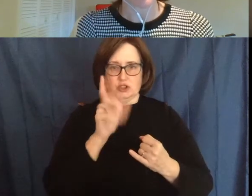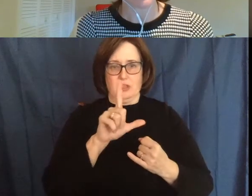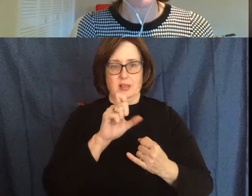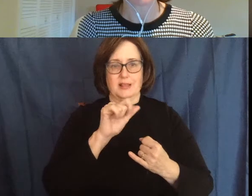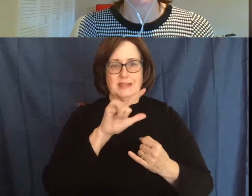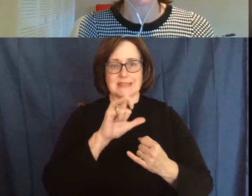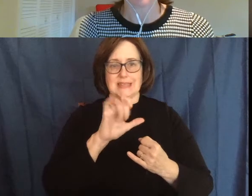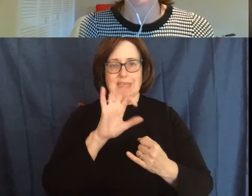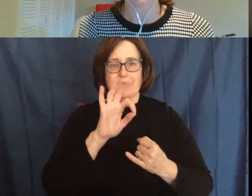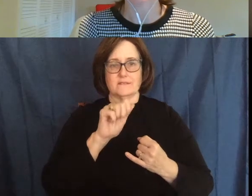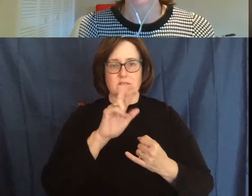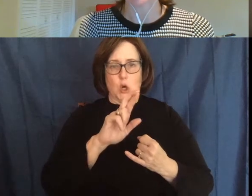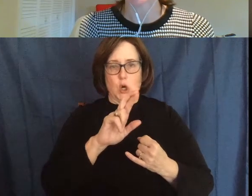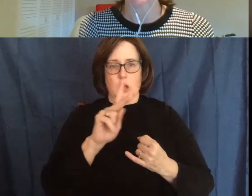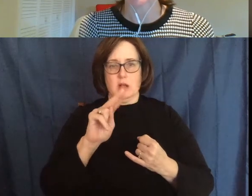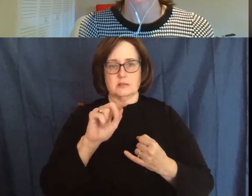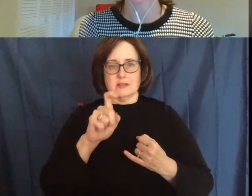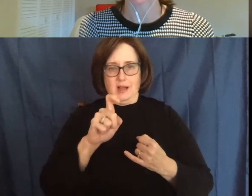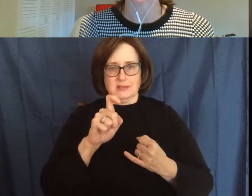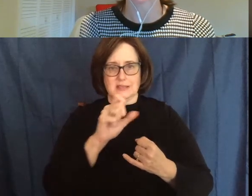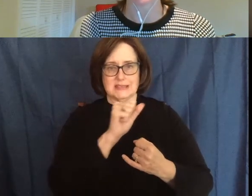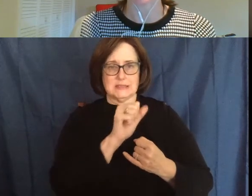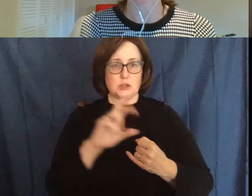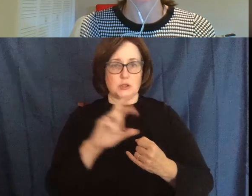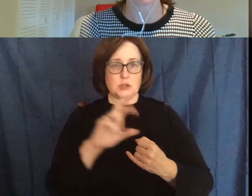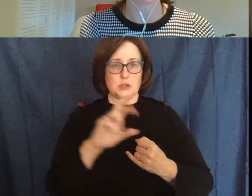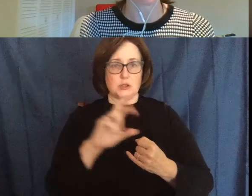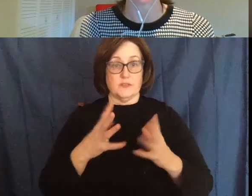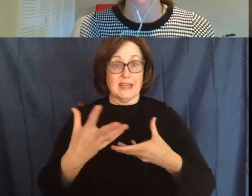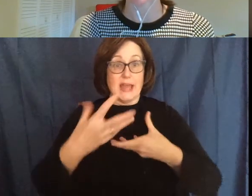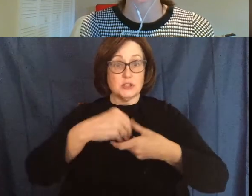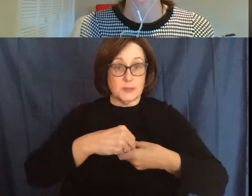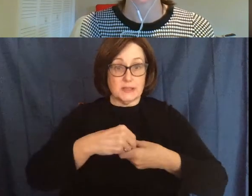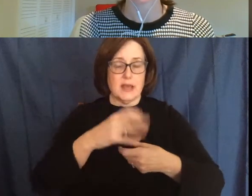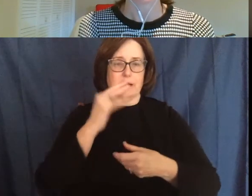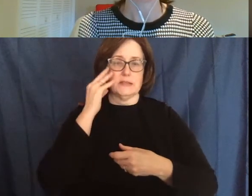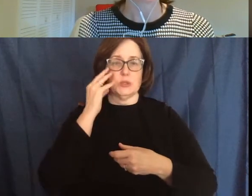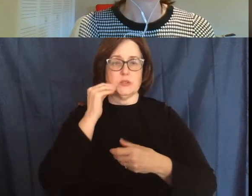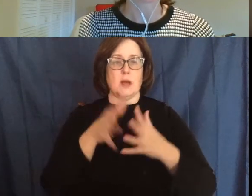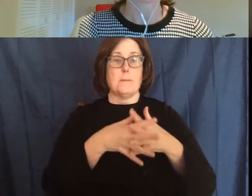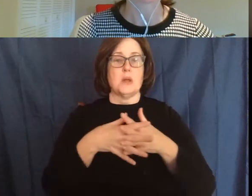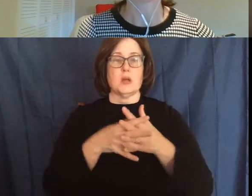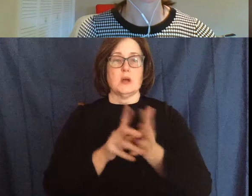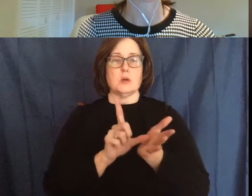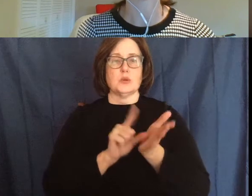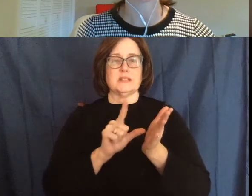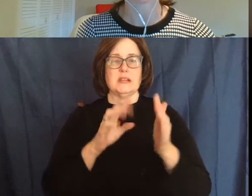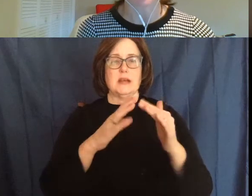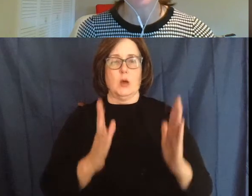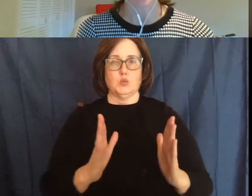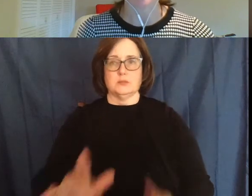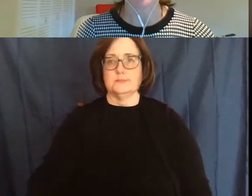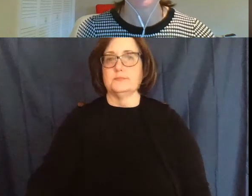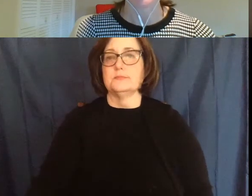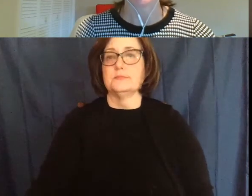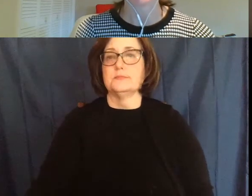Farr Knox, the Senior Director of Engagement and Experience at the American Printing House. And Leslie will be presenting about